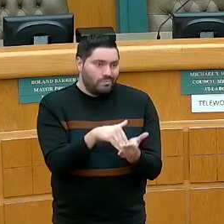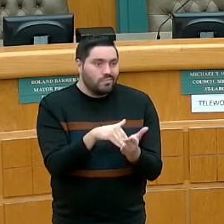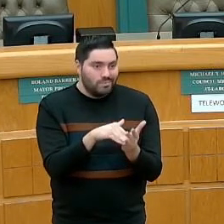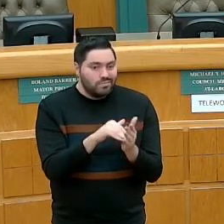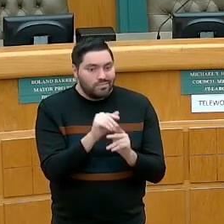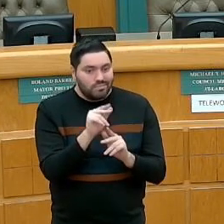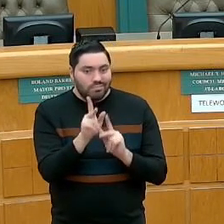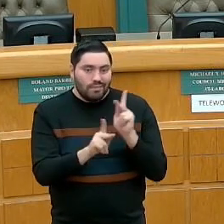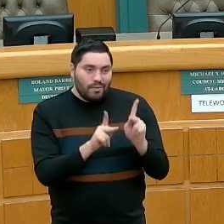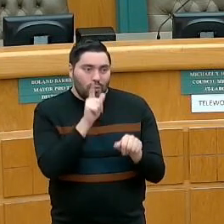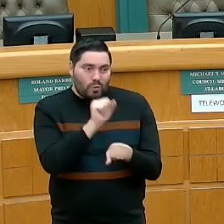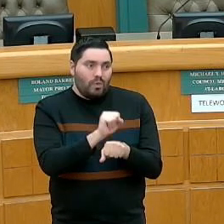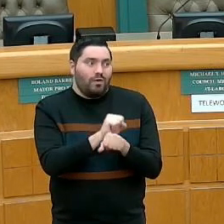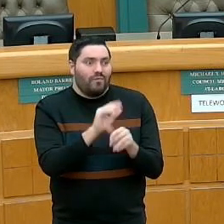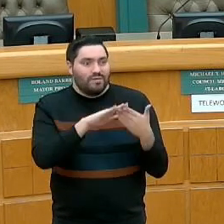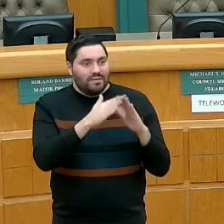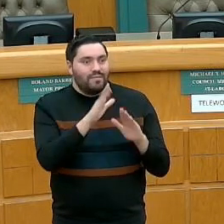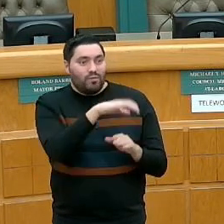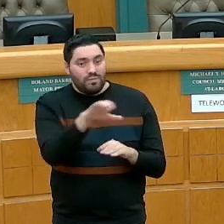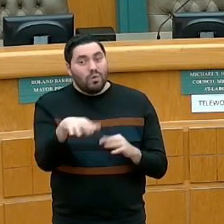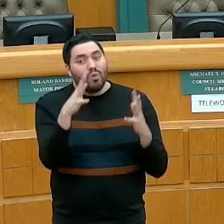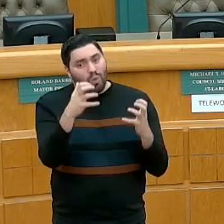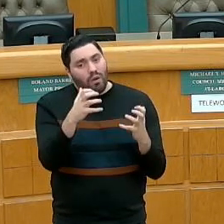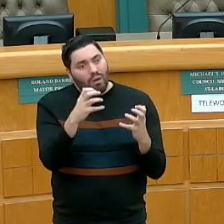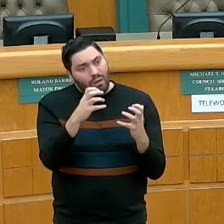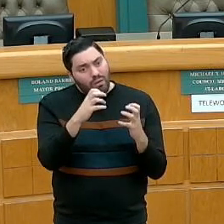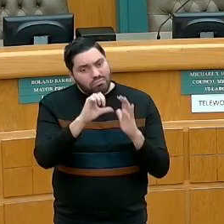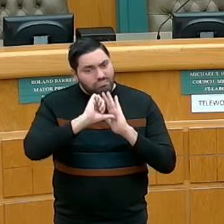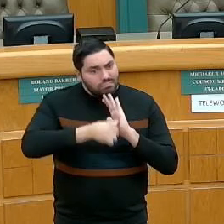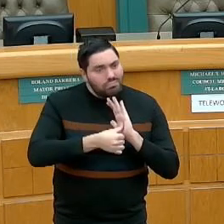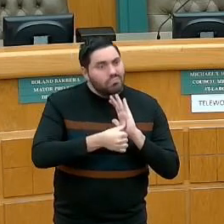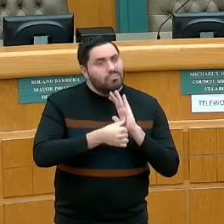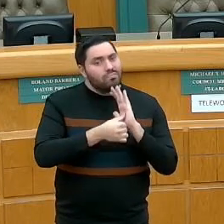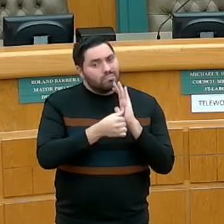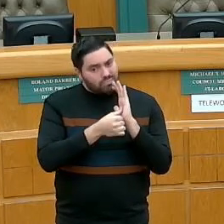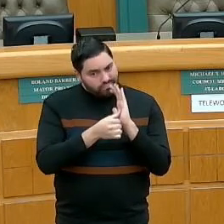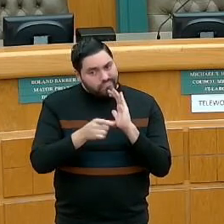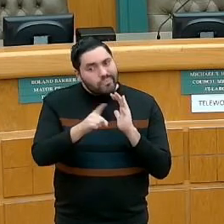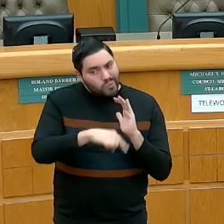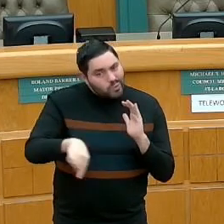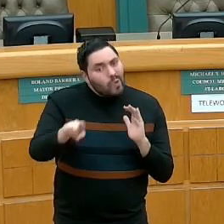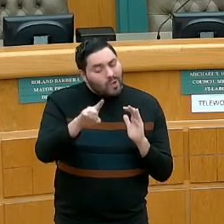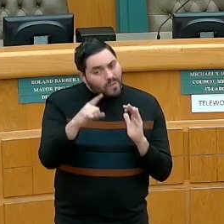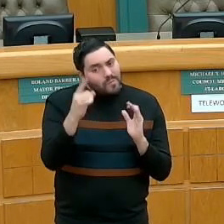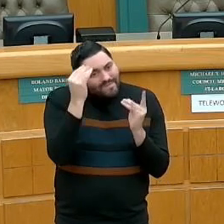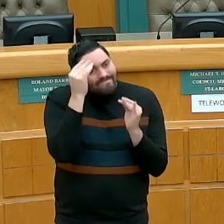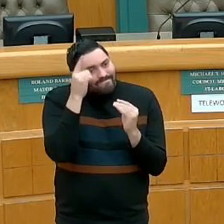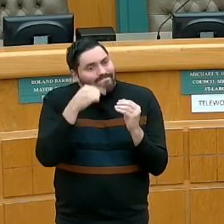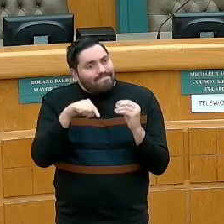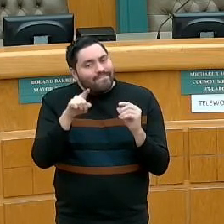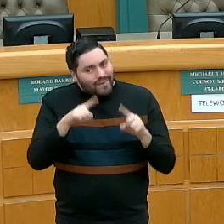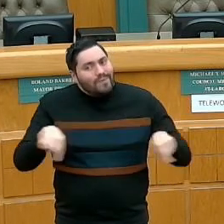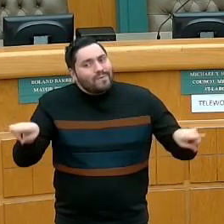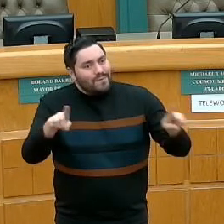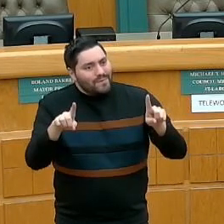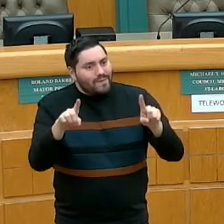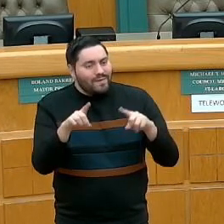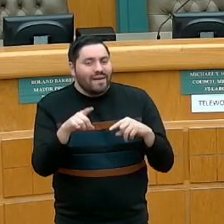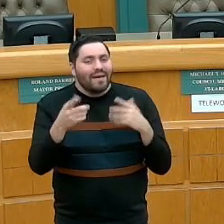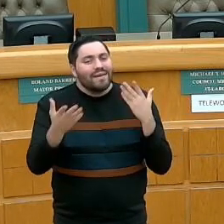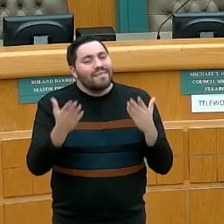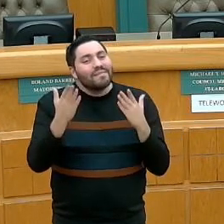Christi. And I wanted to make sure we know that we have them in our minds and we're thinking of them. I know they can